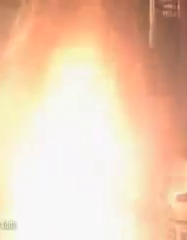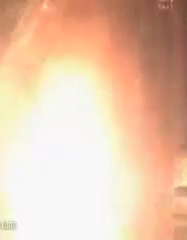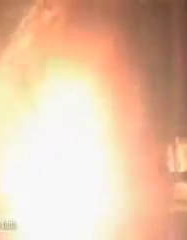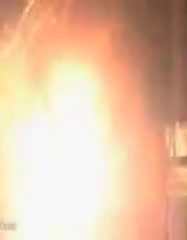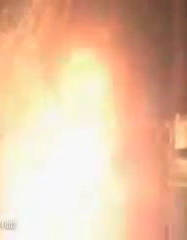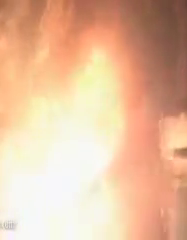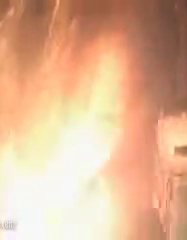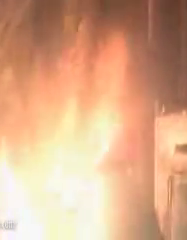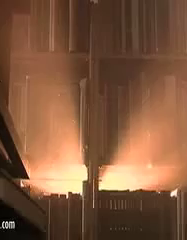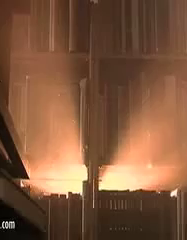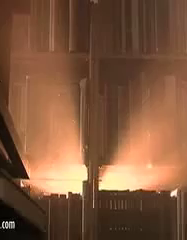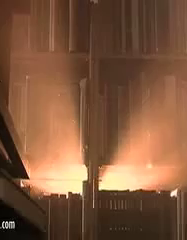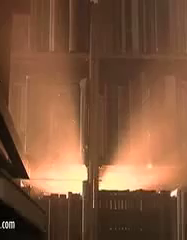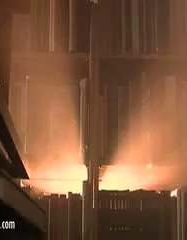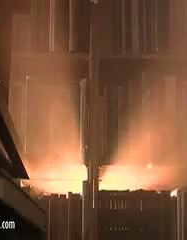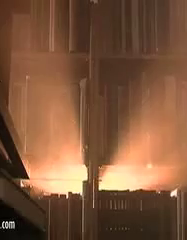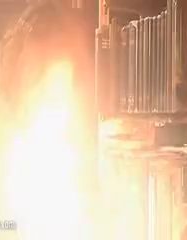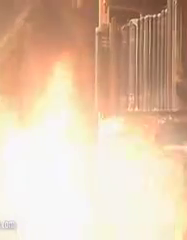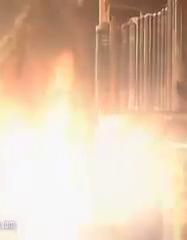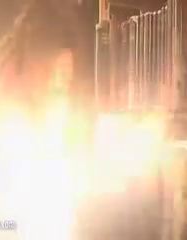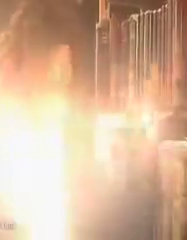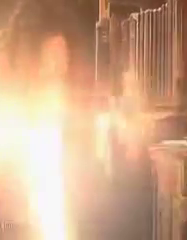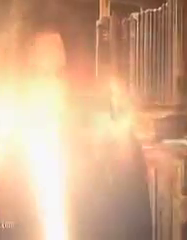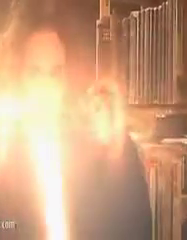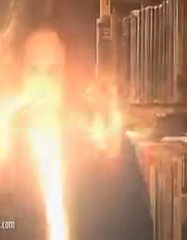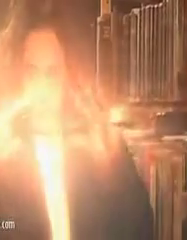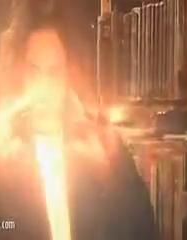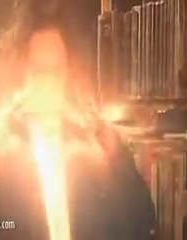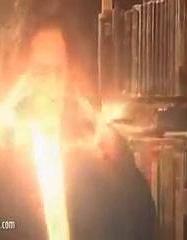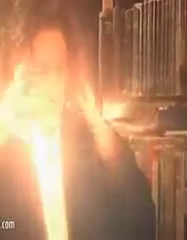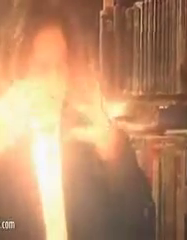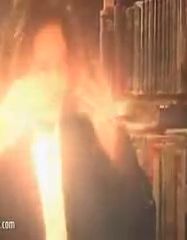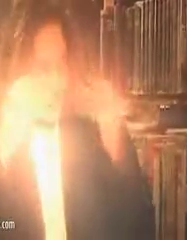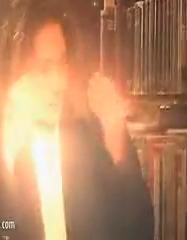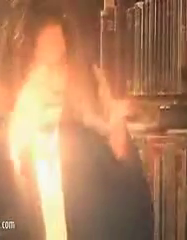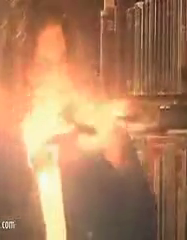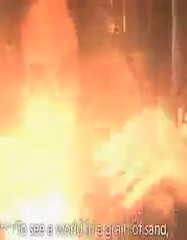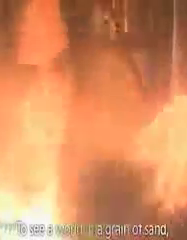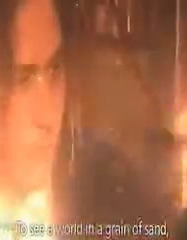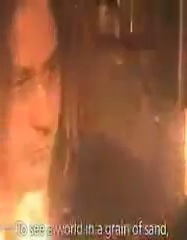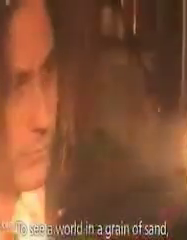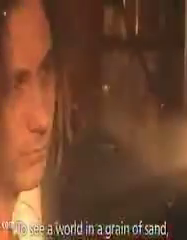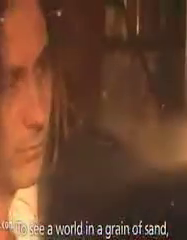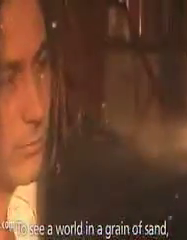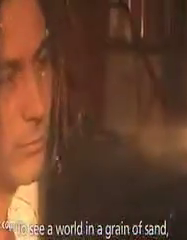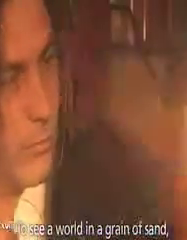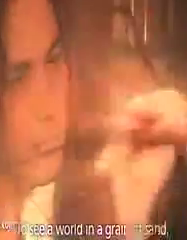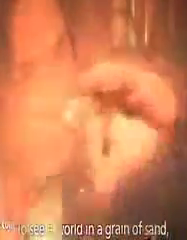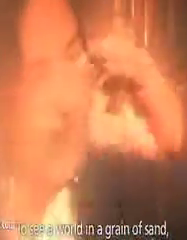Louis Neathling's film Horatio breaks down those barriers. Accessible to both hearing and deaf audiences. And quite a